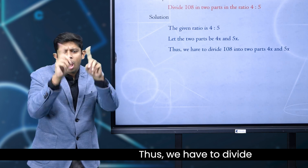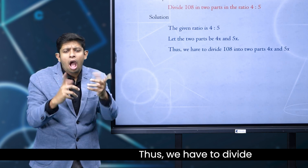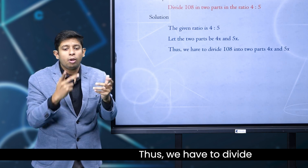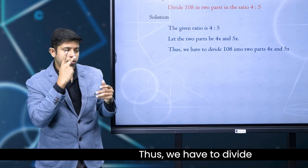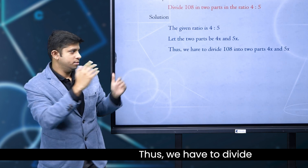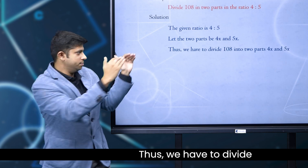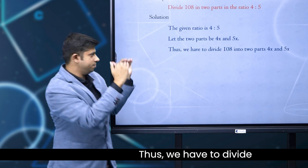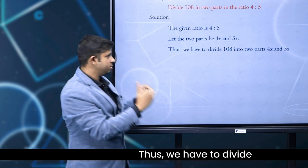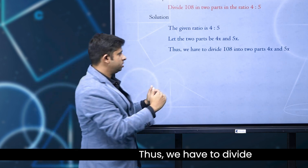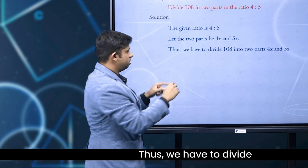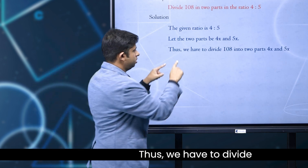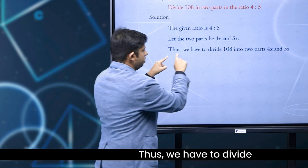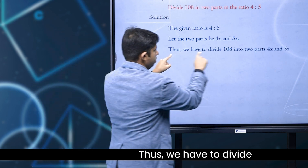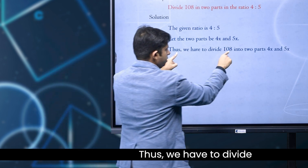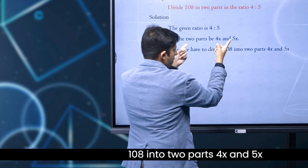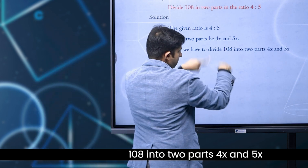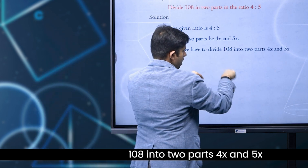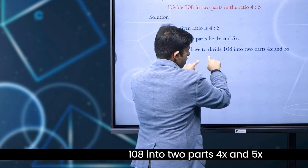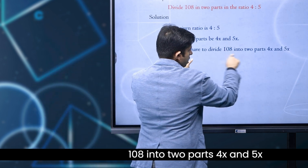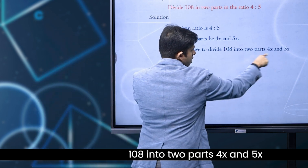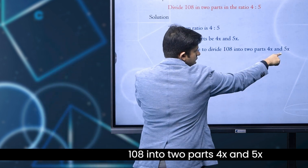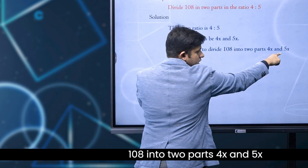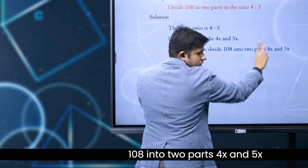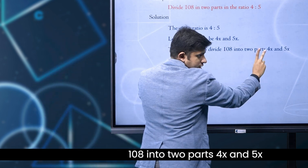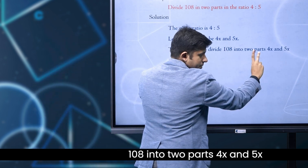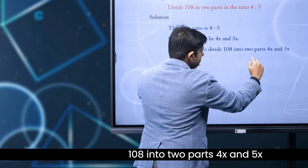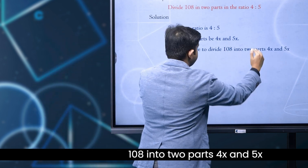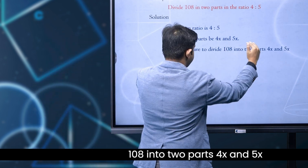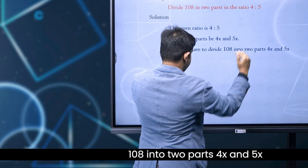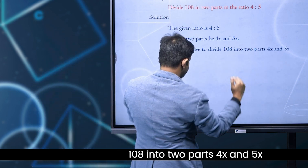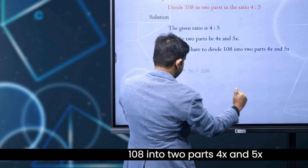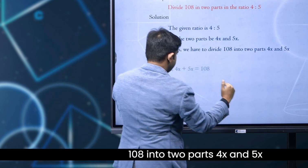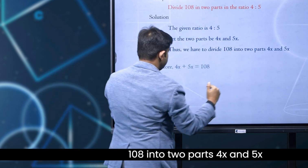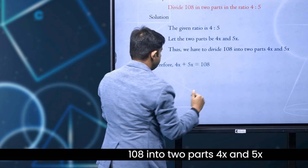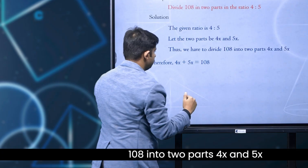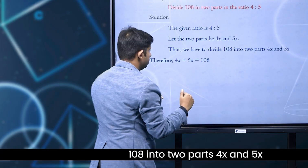Thus we have to divide 108 into two parts, 4x and 5x.